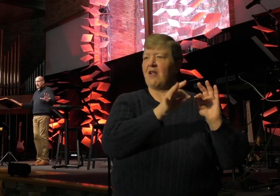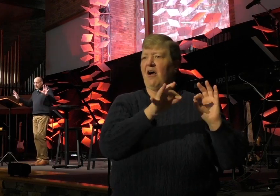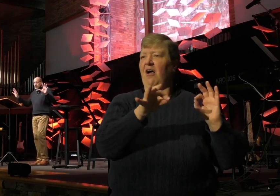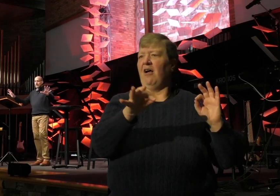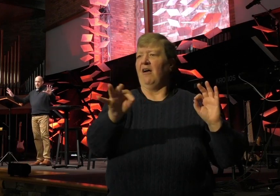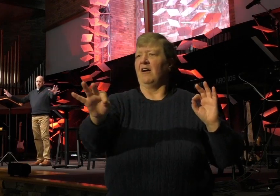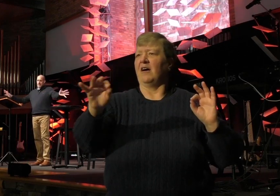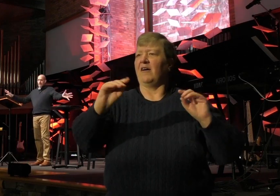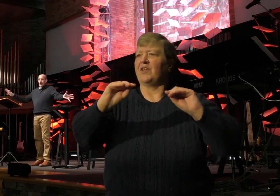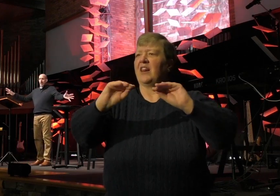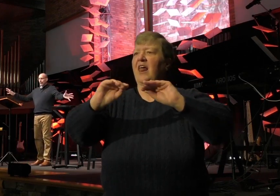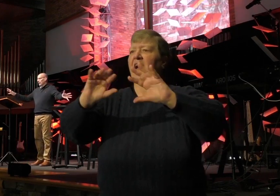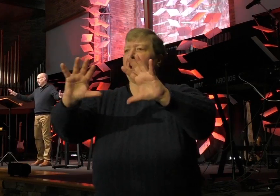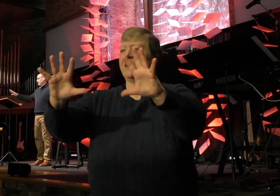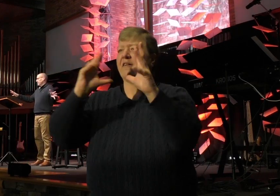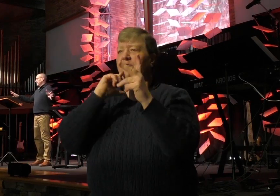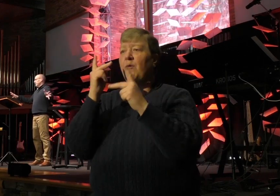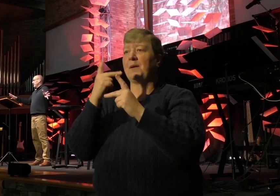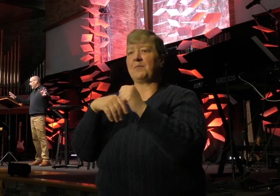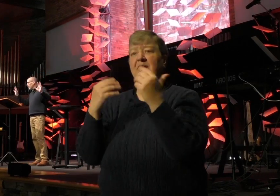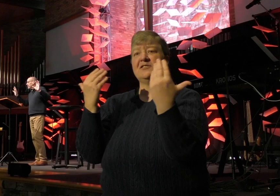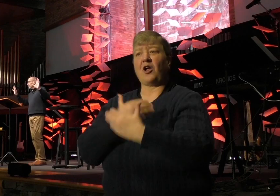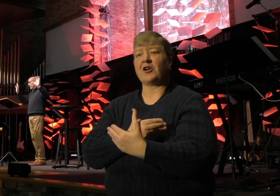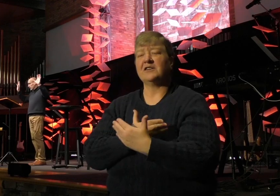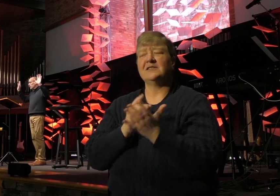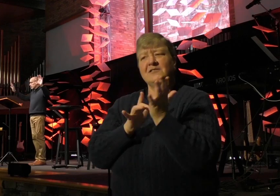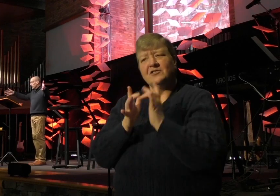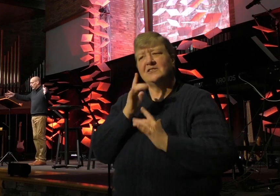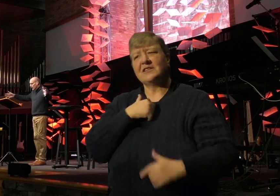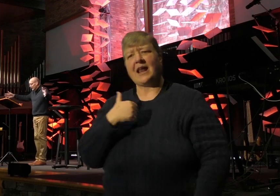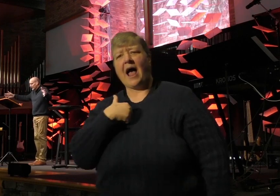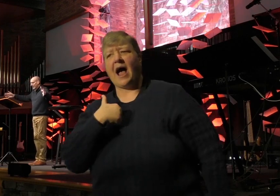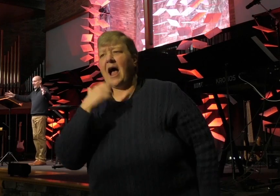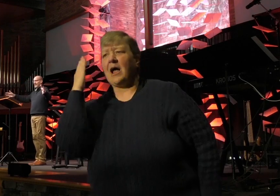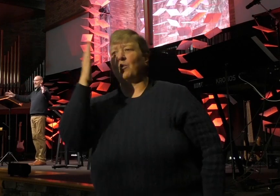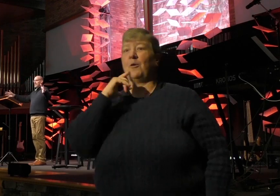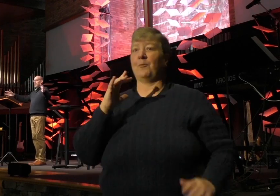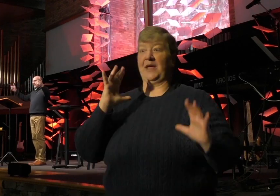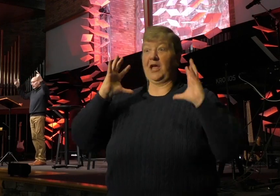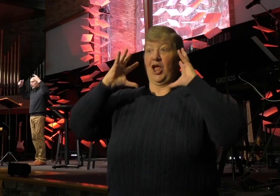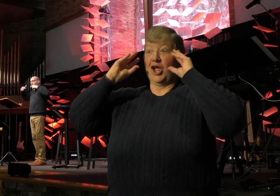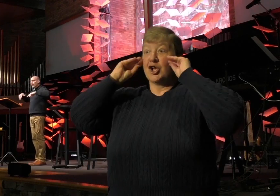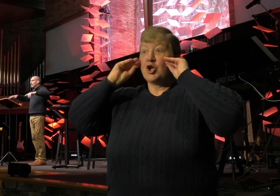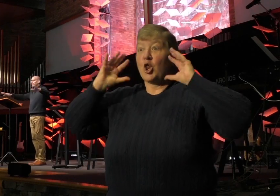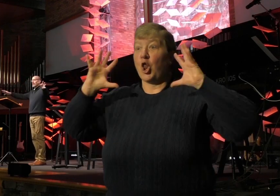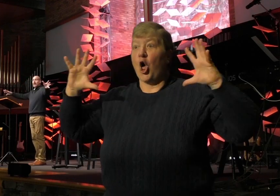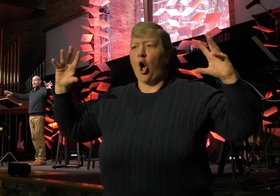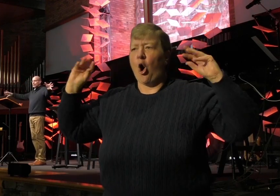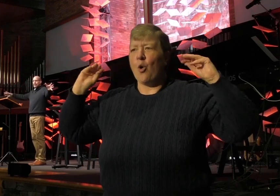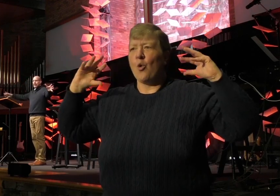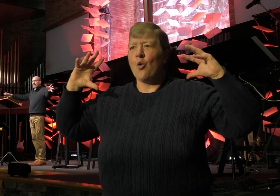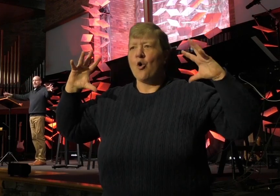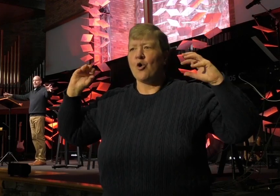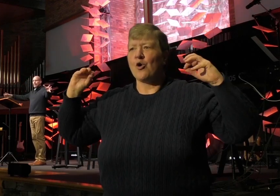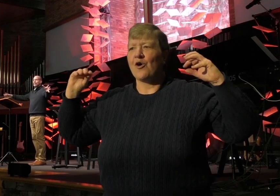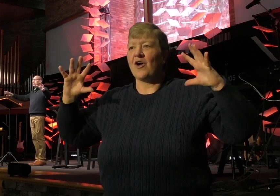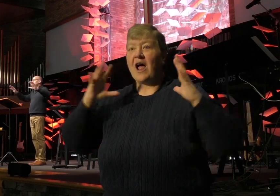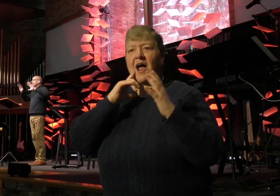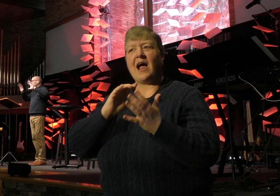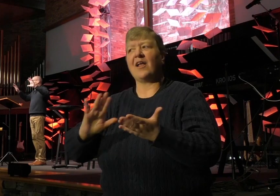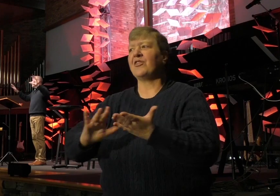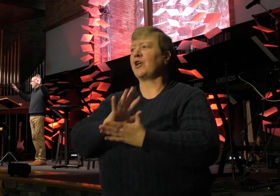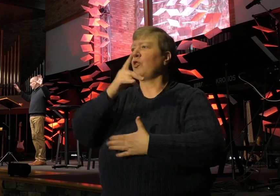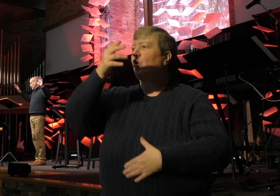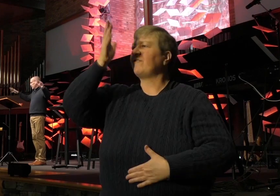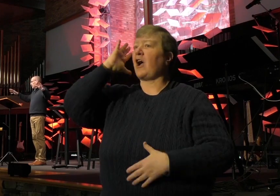darkness. Jesus did it all for us. He said, I'll be the one who will glow, okay? And the glory of God will shine through